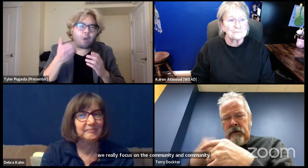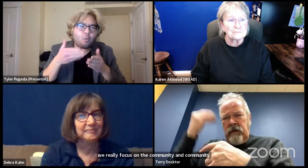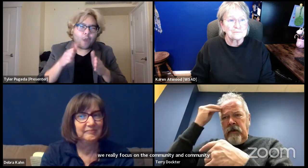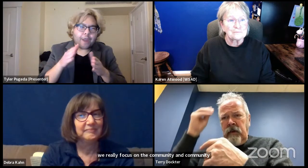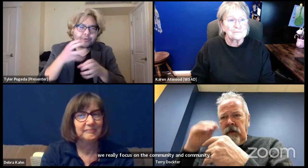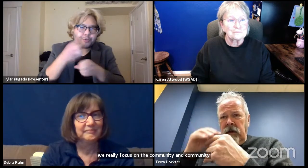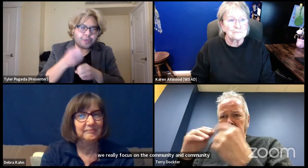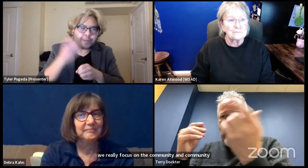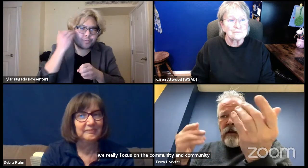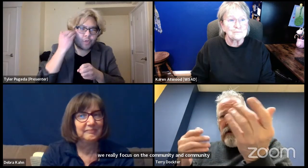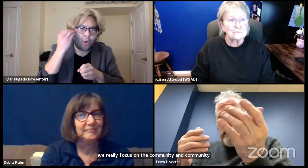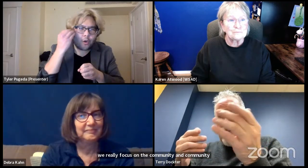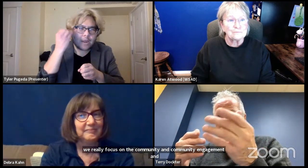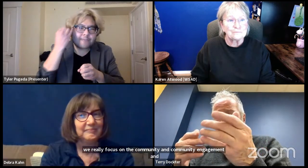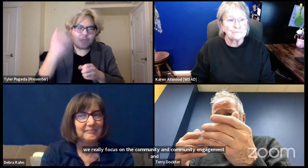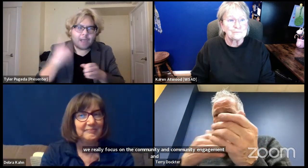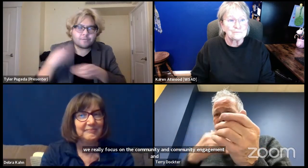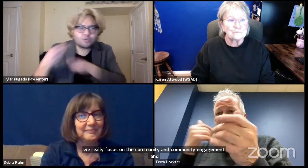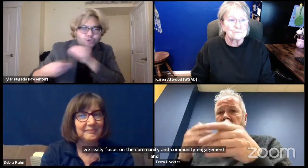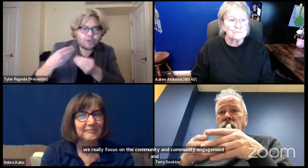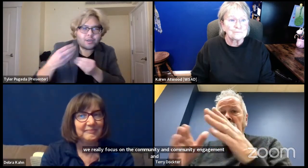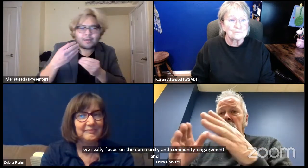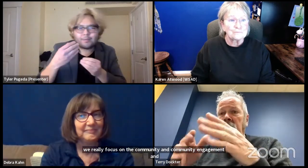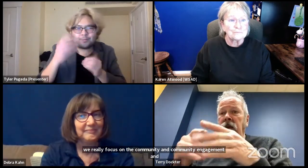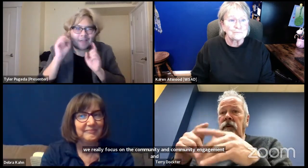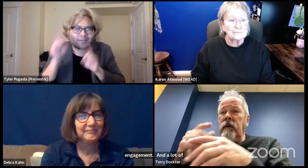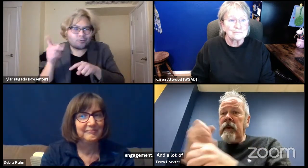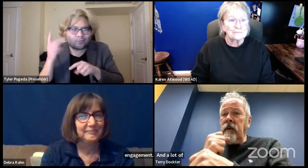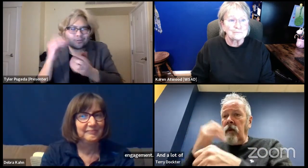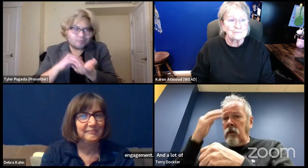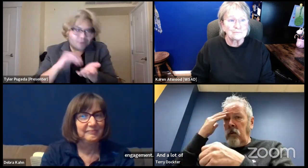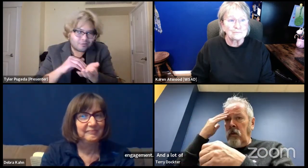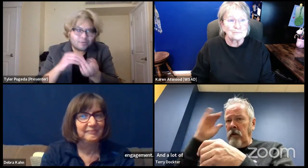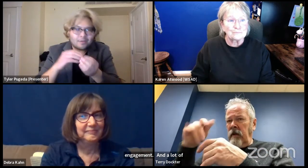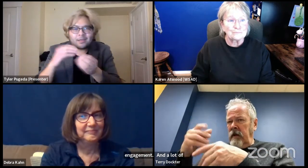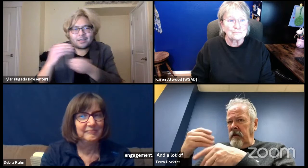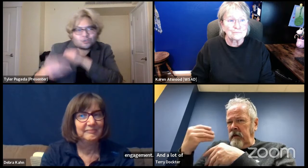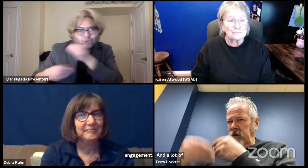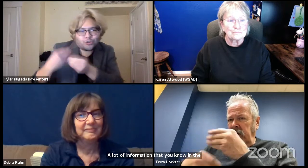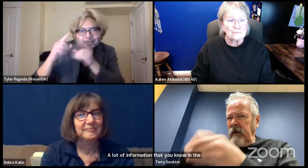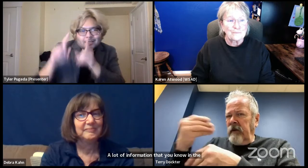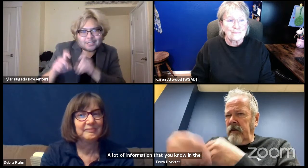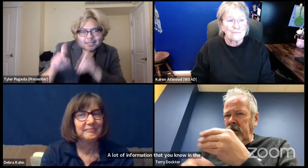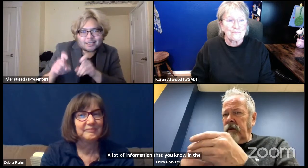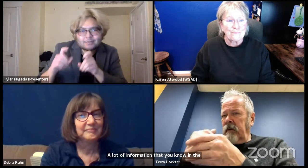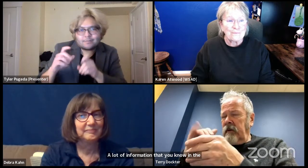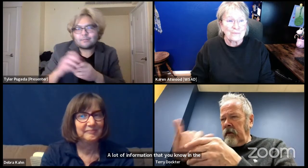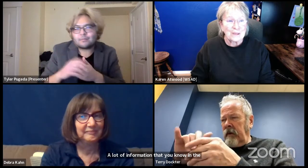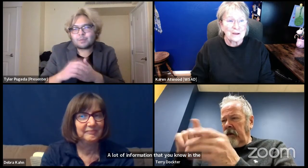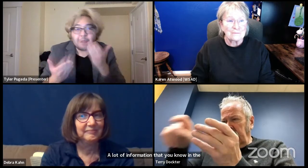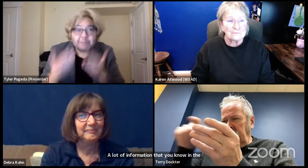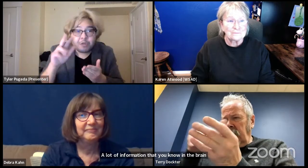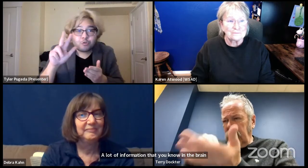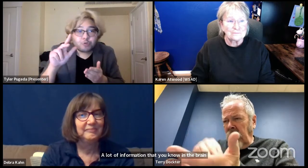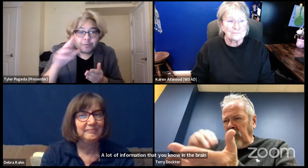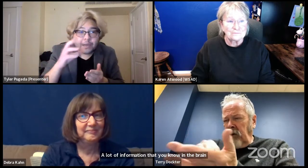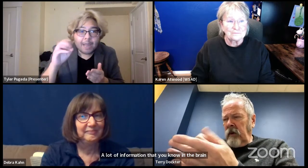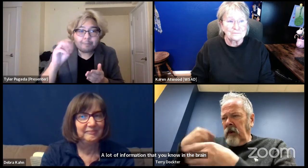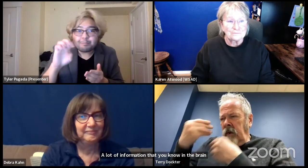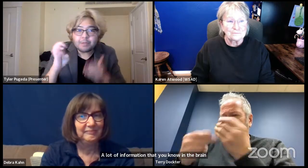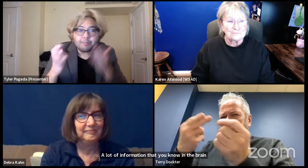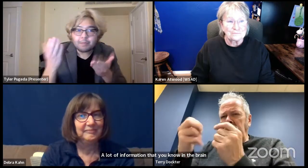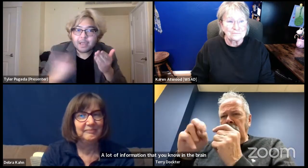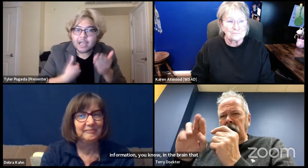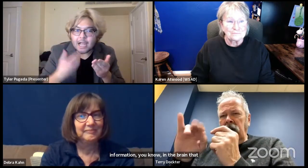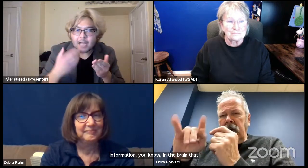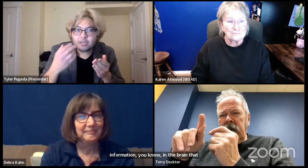impact on overall health. But the best way to get more knowledge about genetics and how it affects you specifically is to go